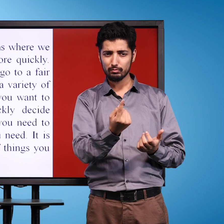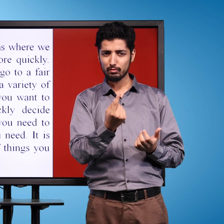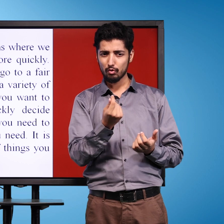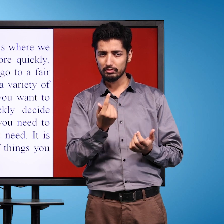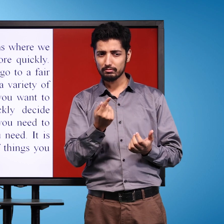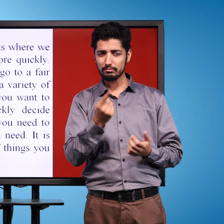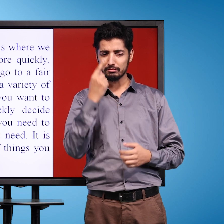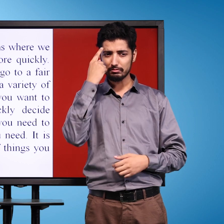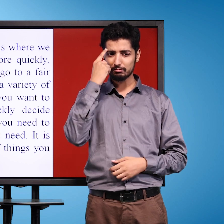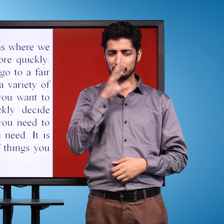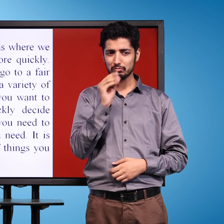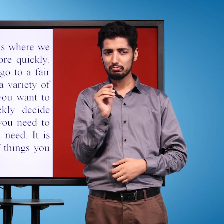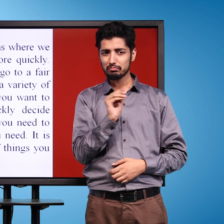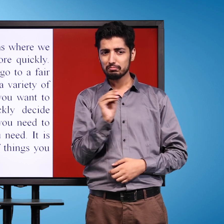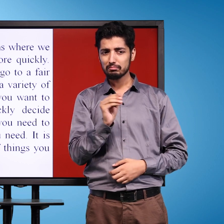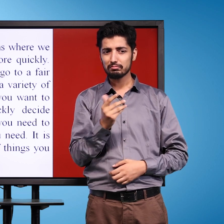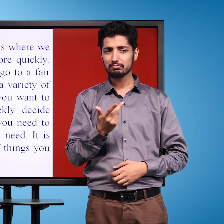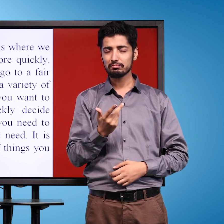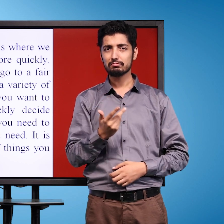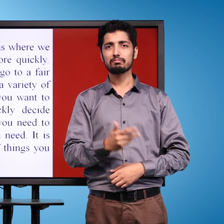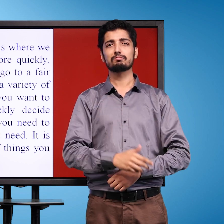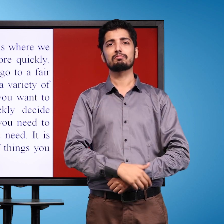of the prices of things you want to buy.